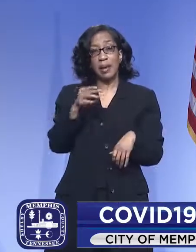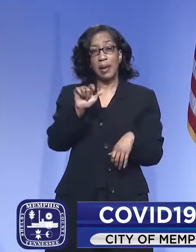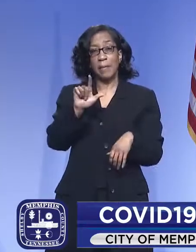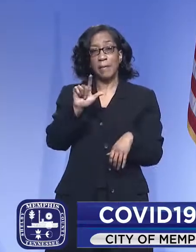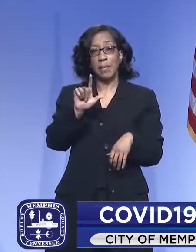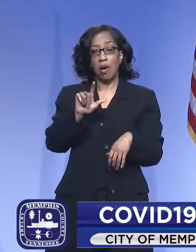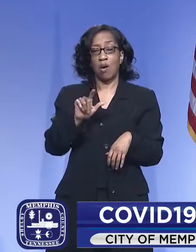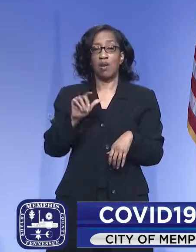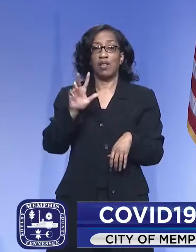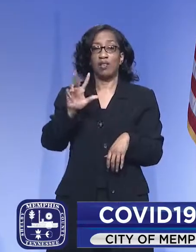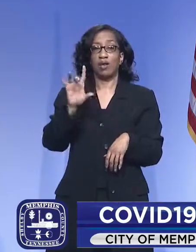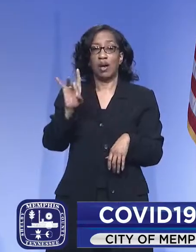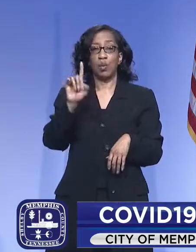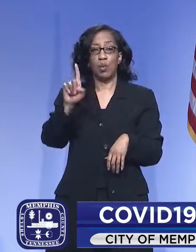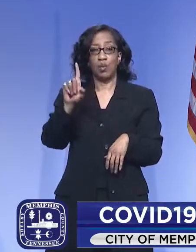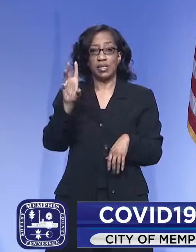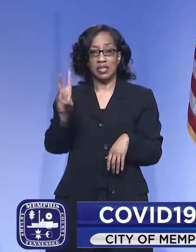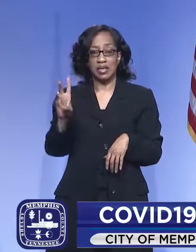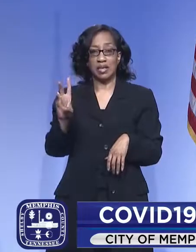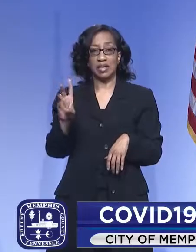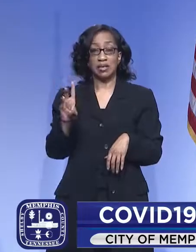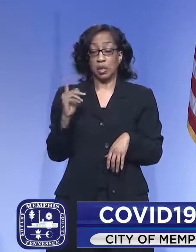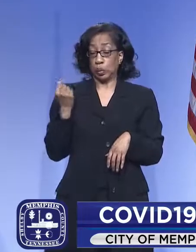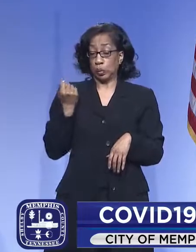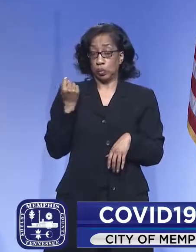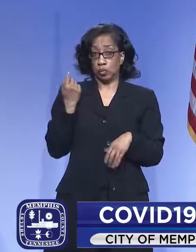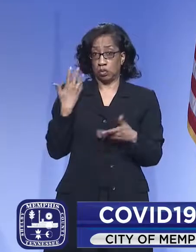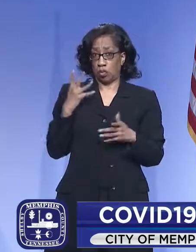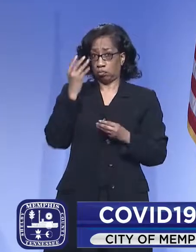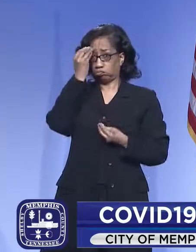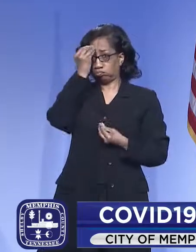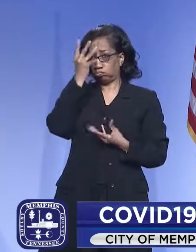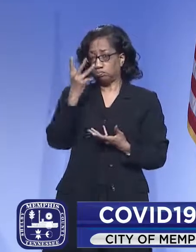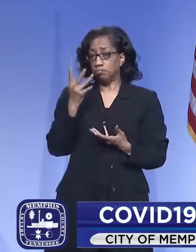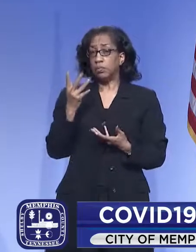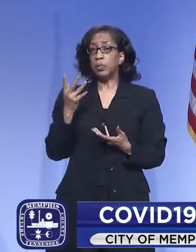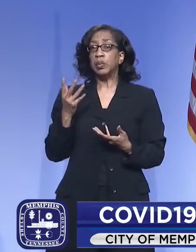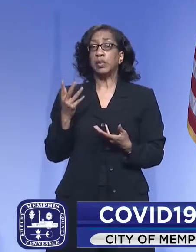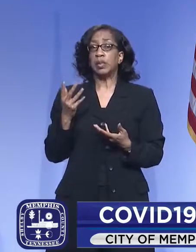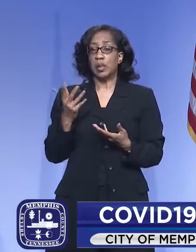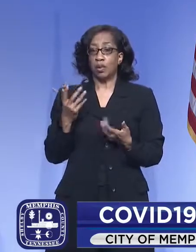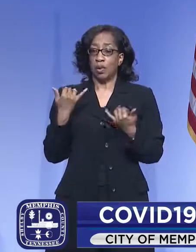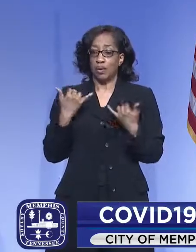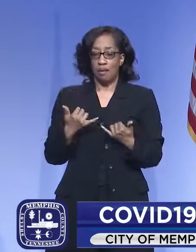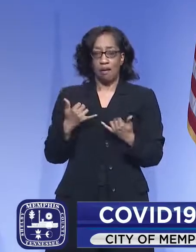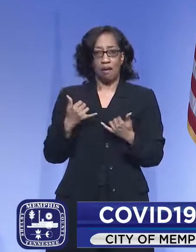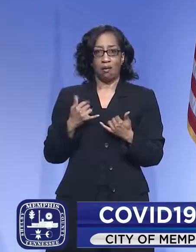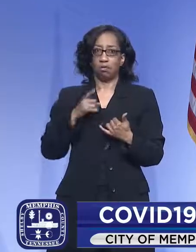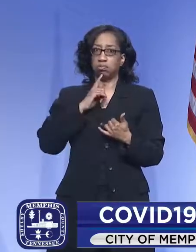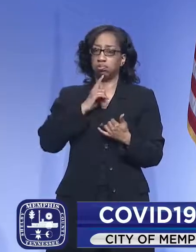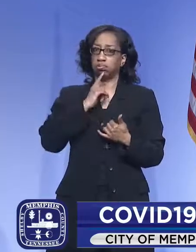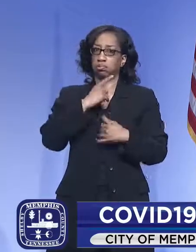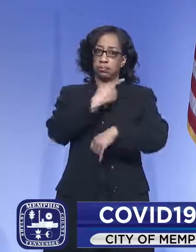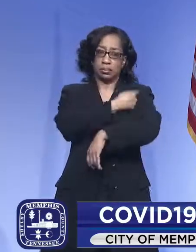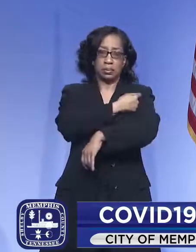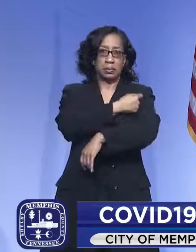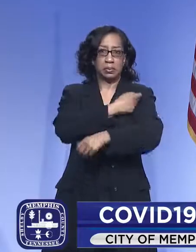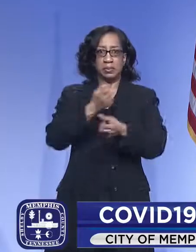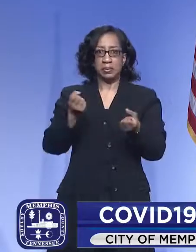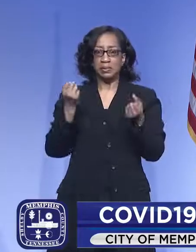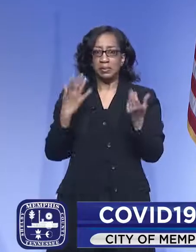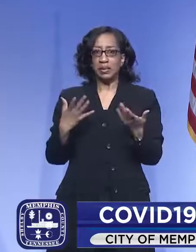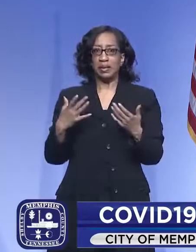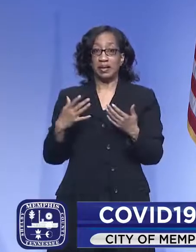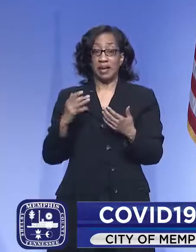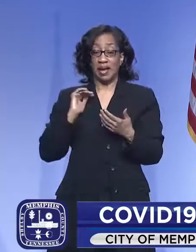in 38116. Now, I mentioned to you on Tuesday that we are going at a pretty rapid clip. Our inventory